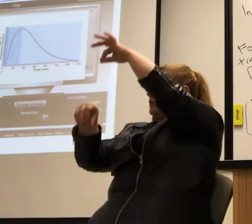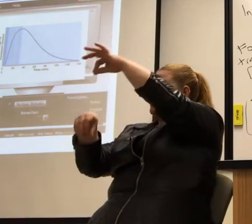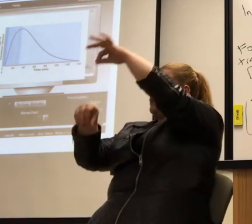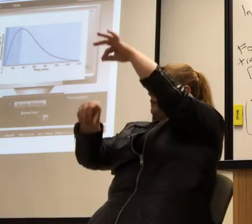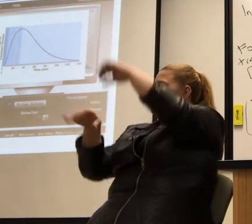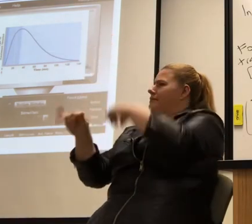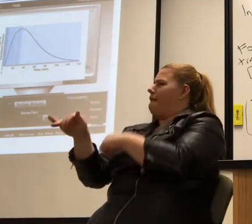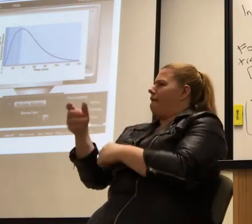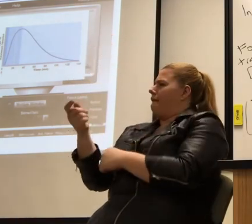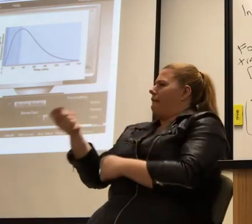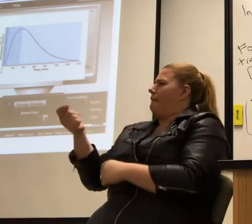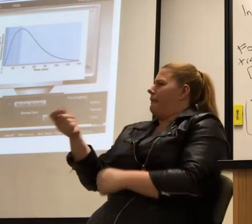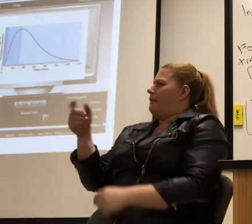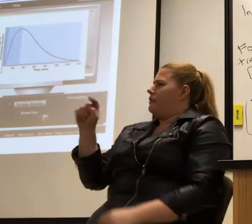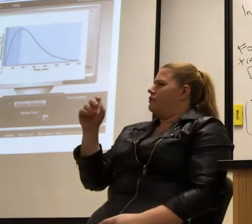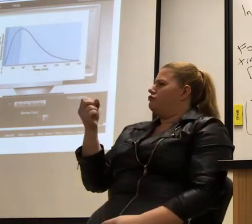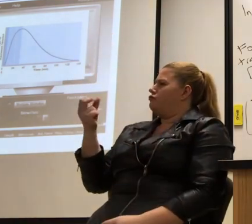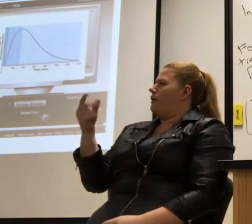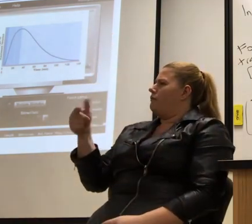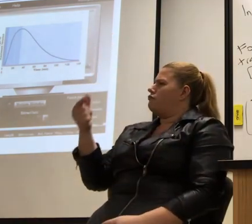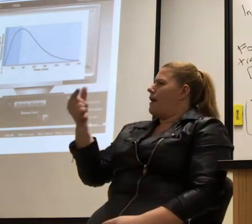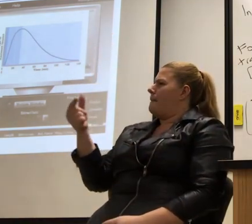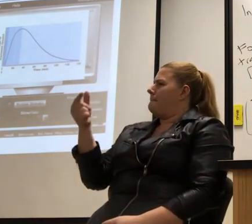little 12-gram weight?